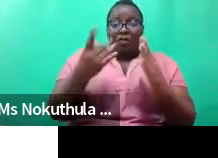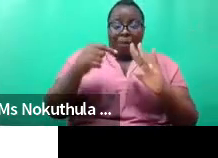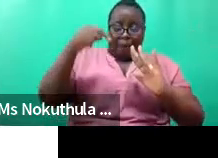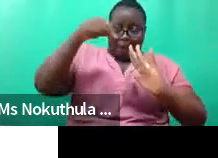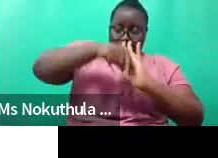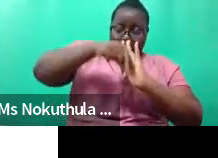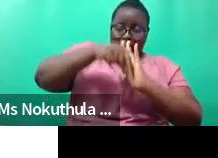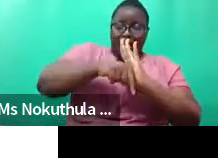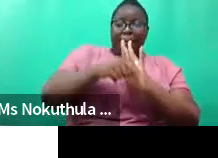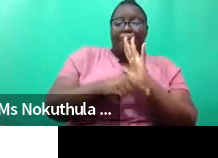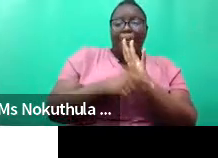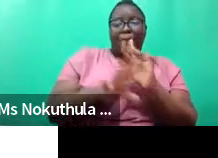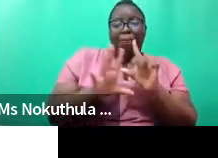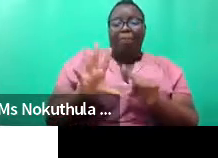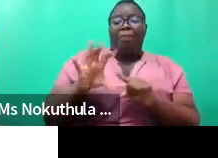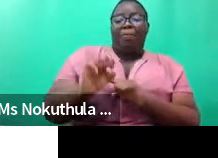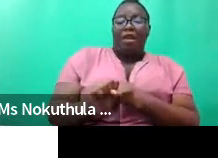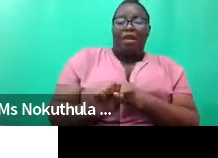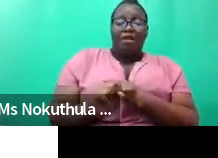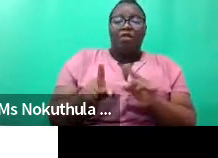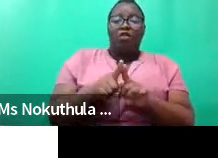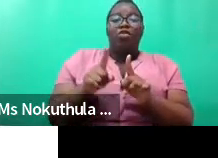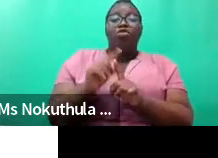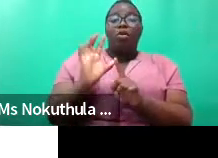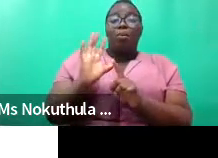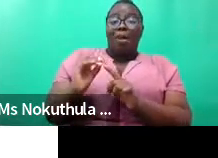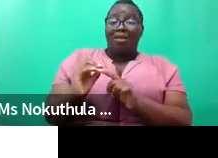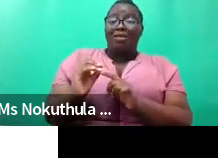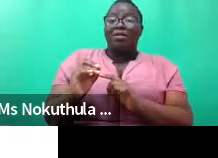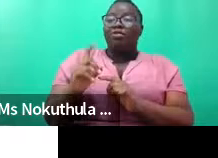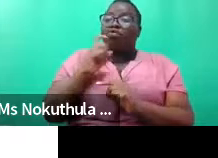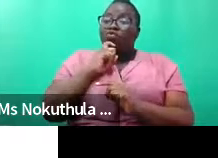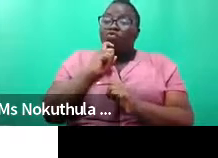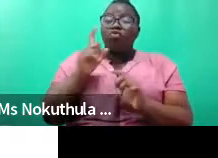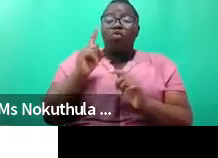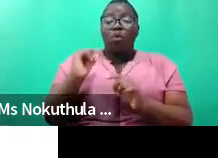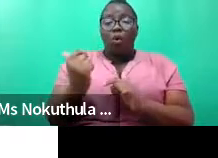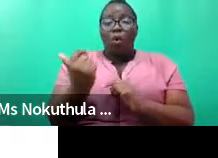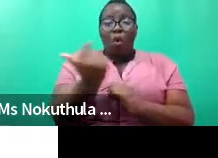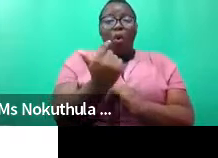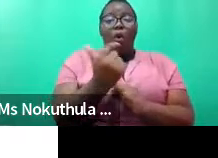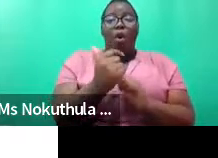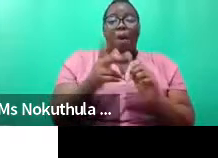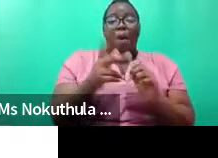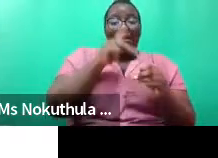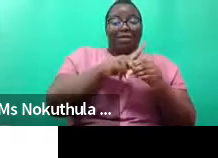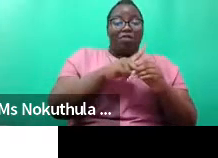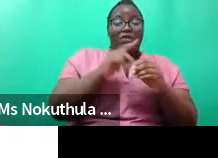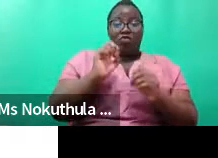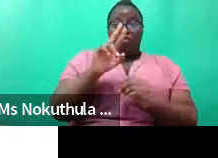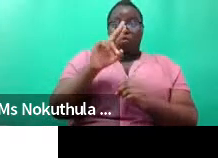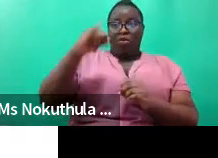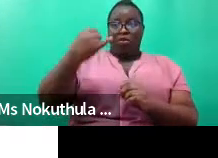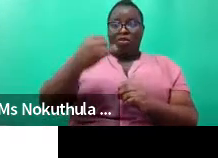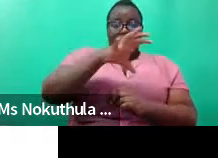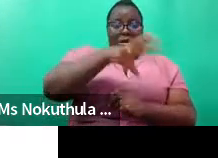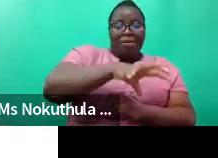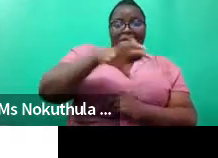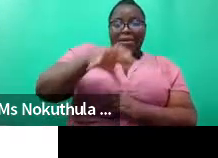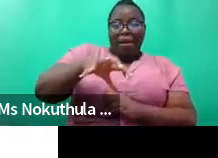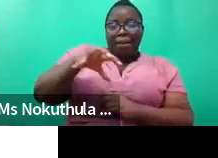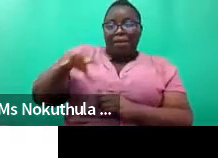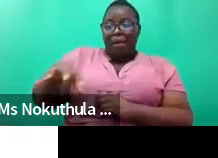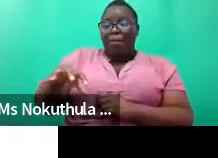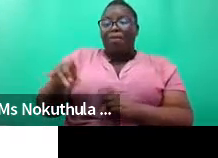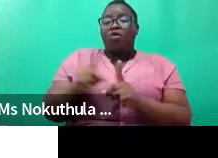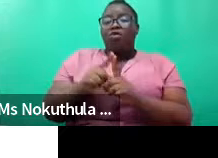And also they should recruit participants from all UNJ campuses, as this would give them the opportunity to have a large sample